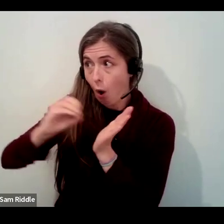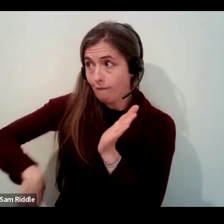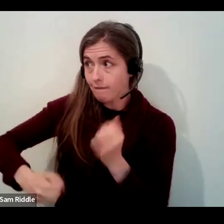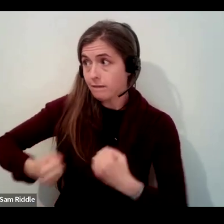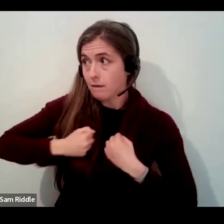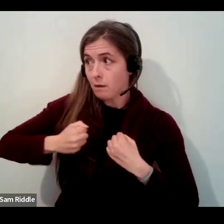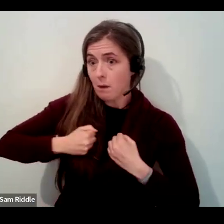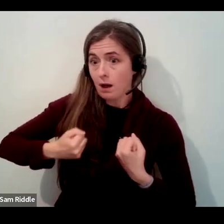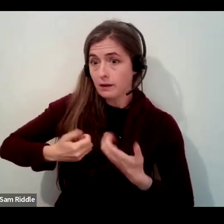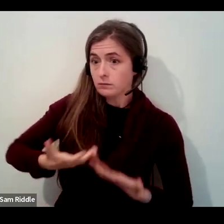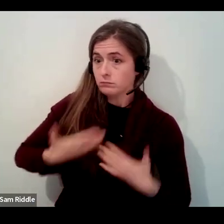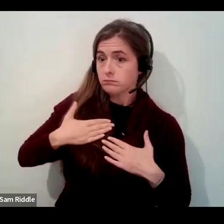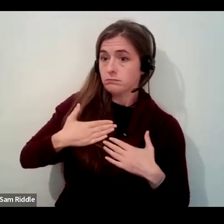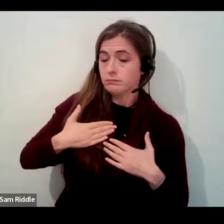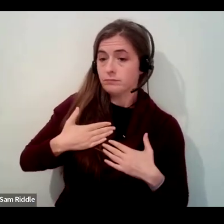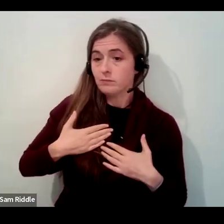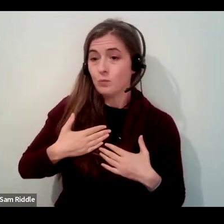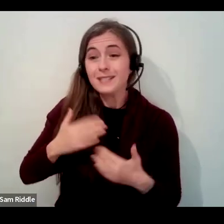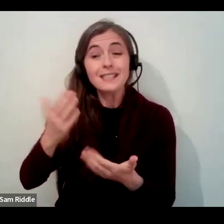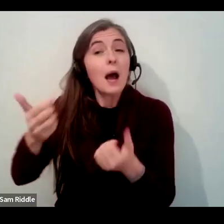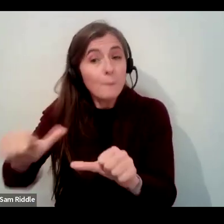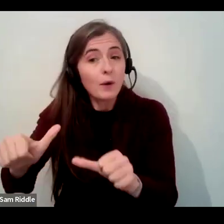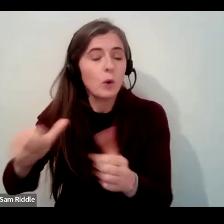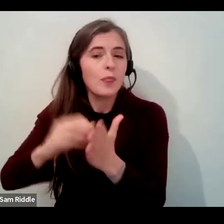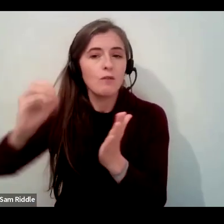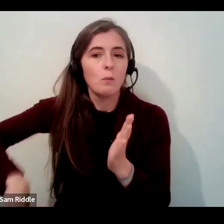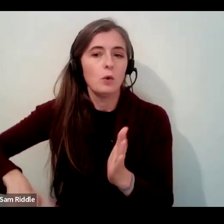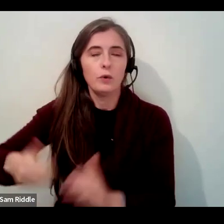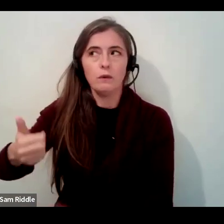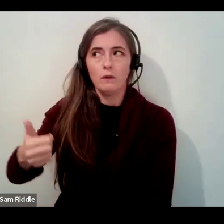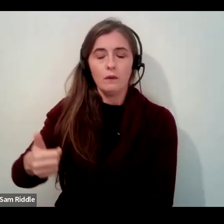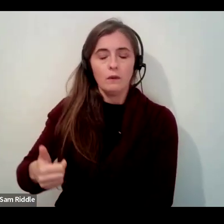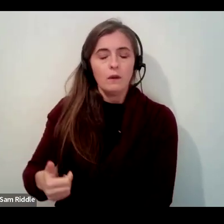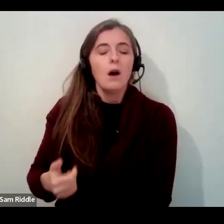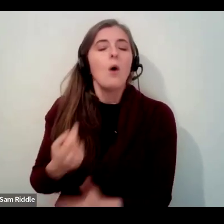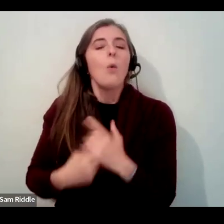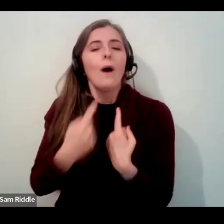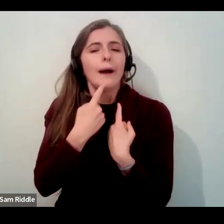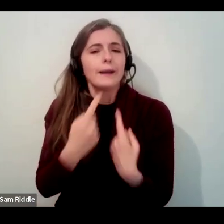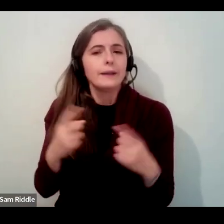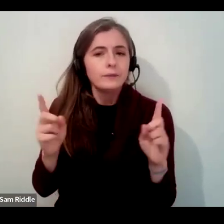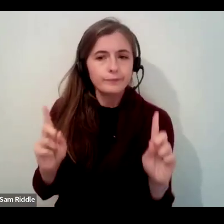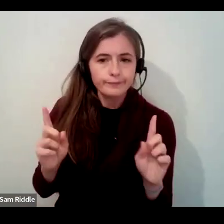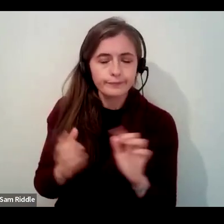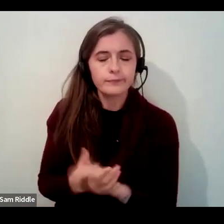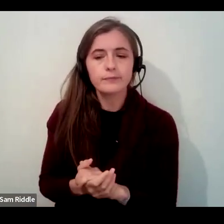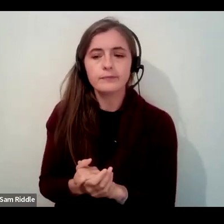my caseload, which they actually did. I'm only saying this because